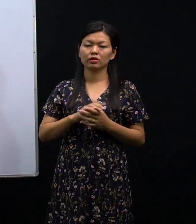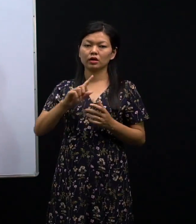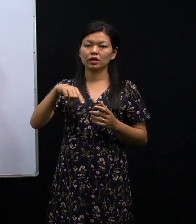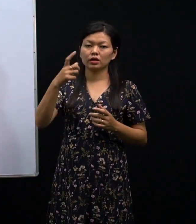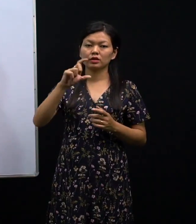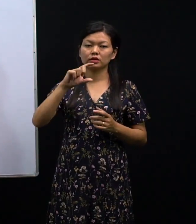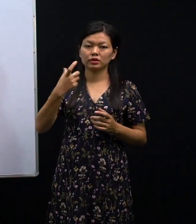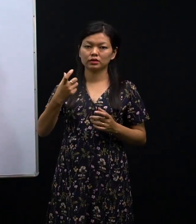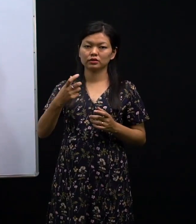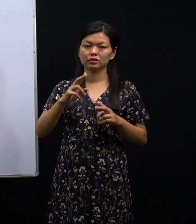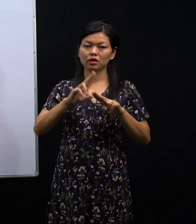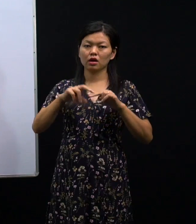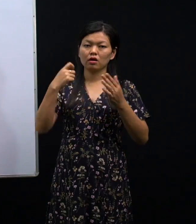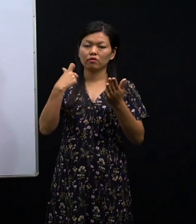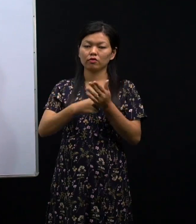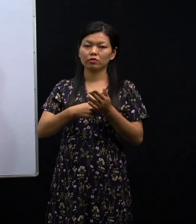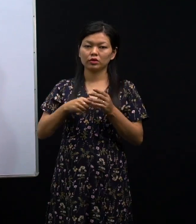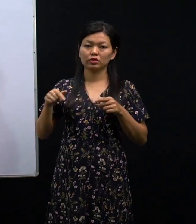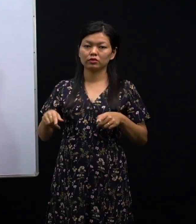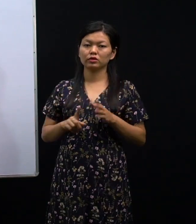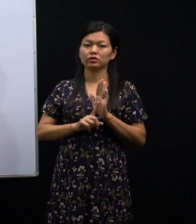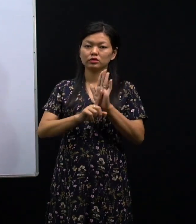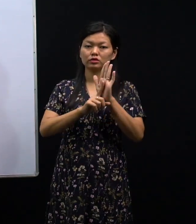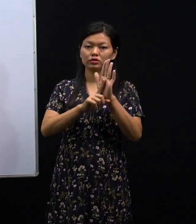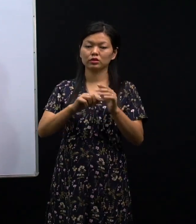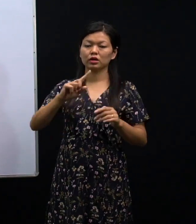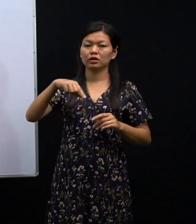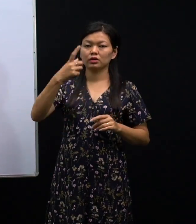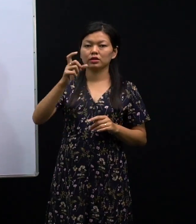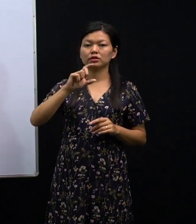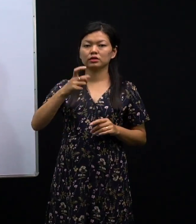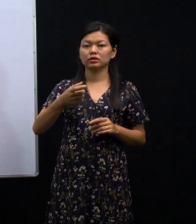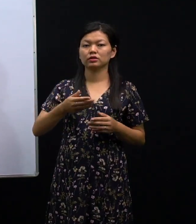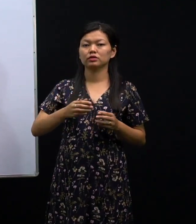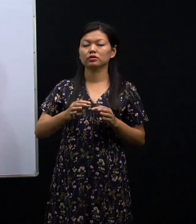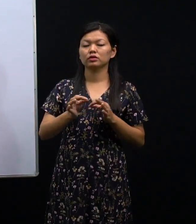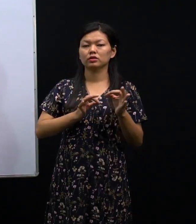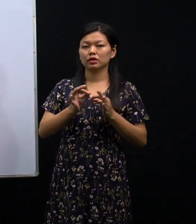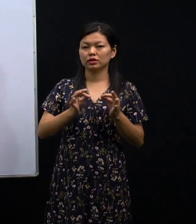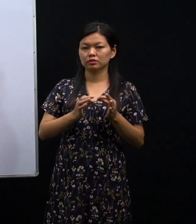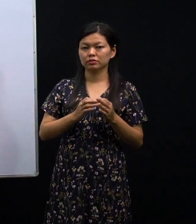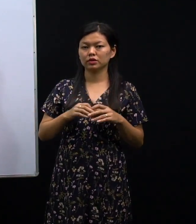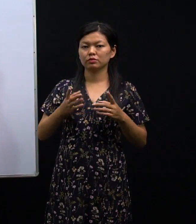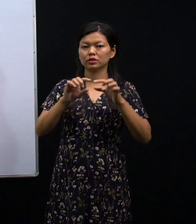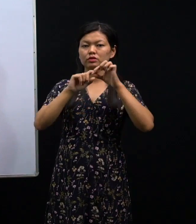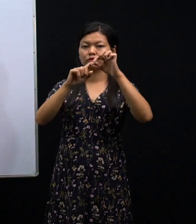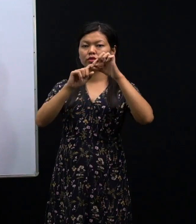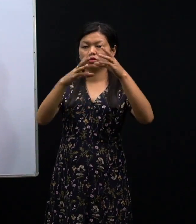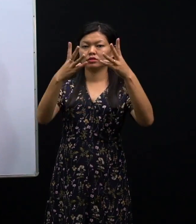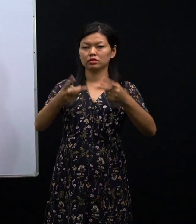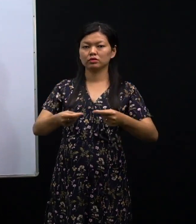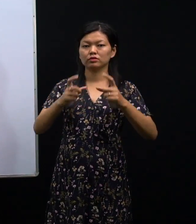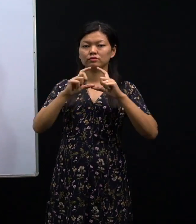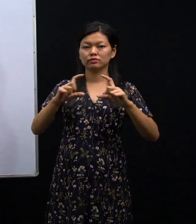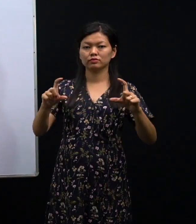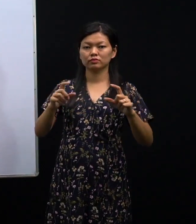the formula I given you by whole cube and cube? We'll come to the next class to explain you with the problems. Clear?